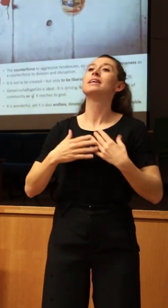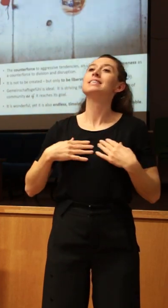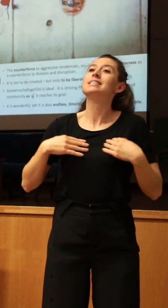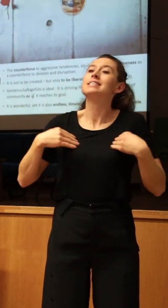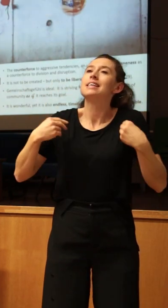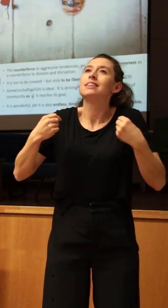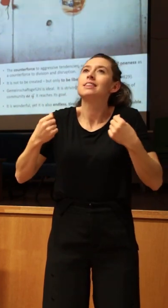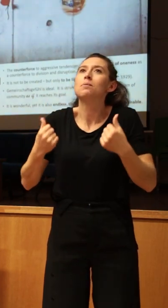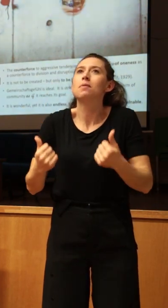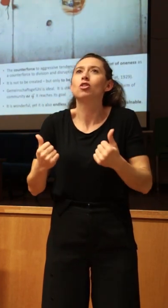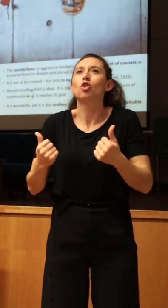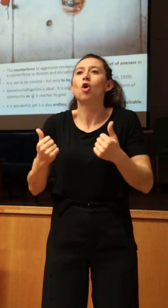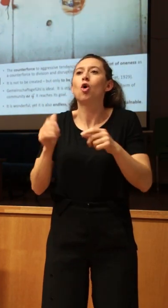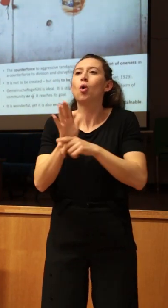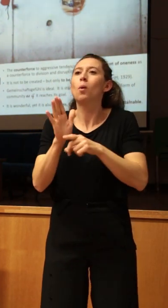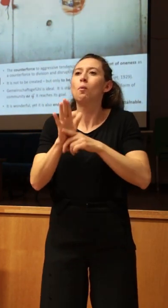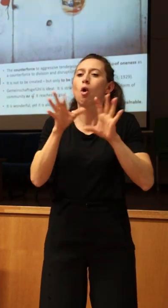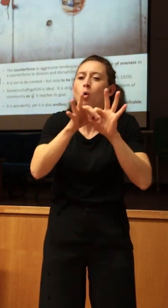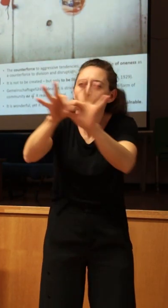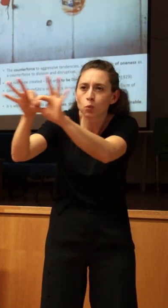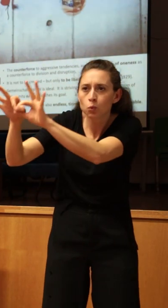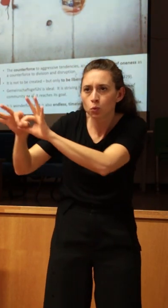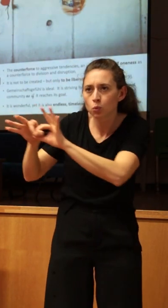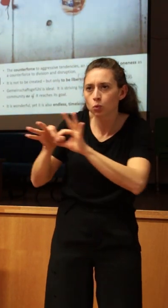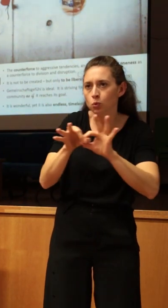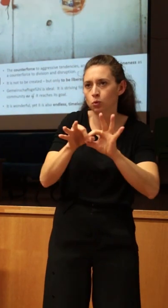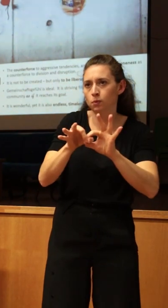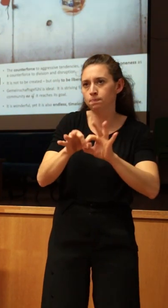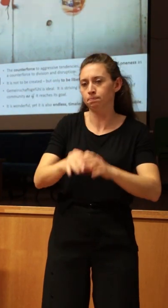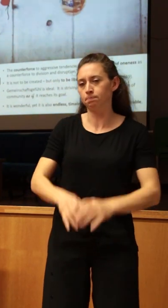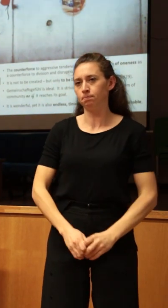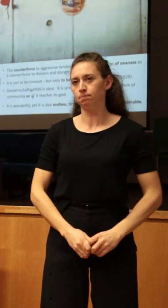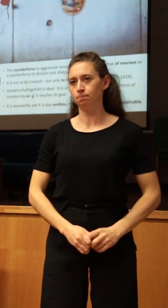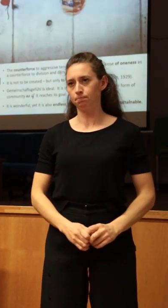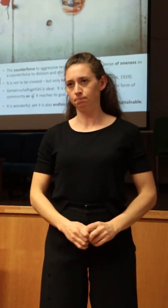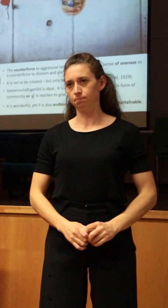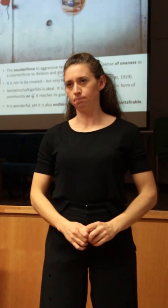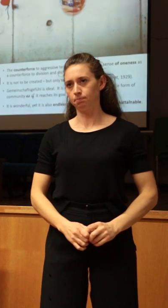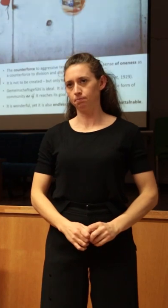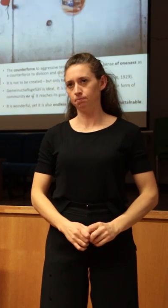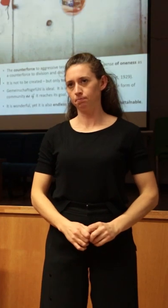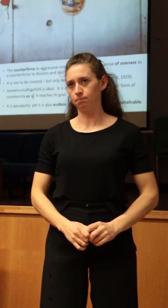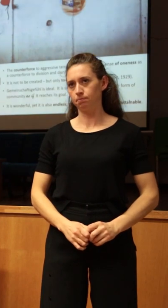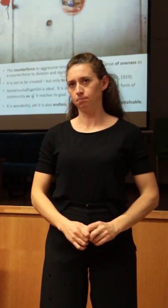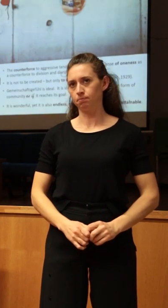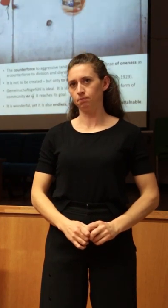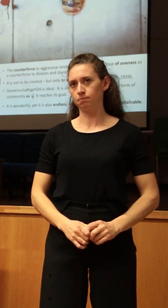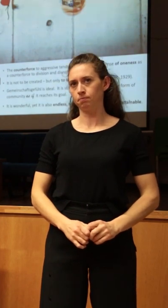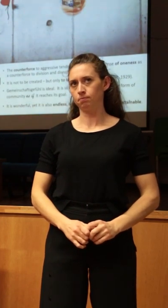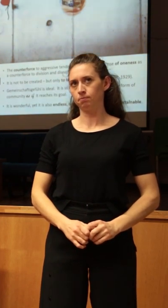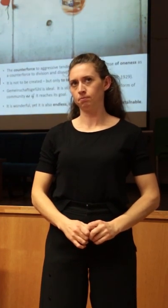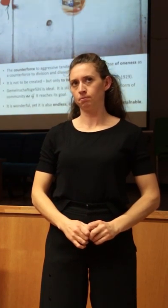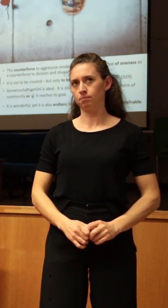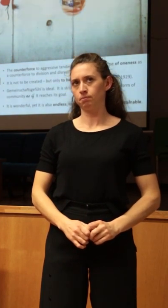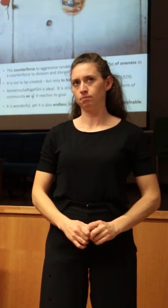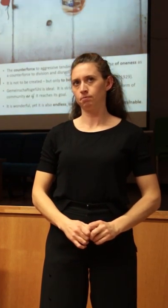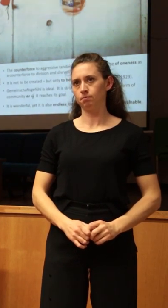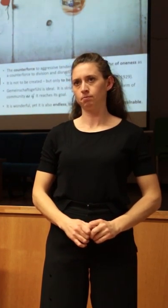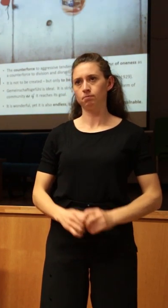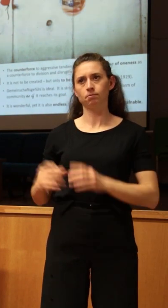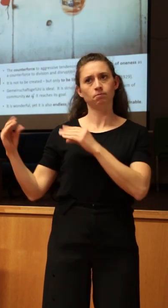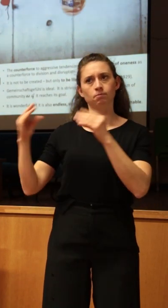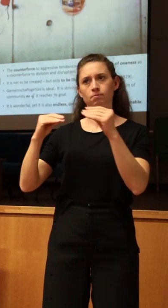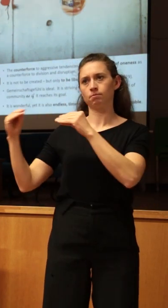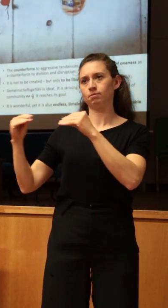sentimiento de unicidad. And it's very interesting this term oneness. How would you say in Spanish? I don't know. Unicity